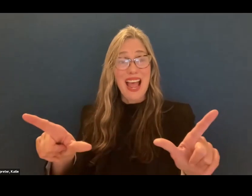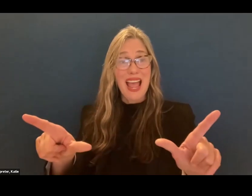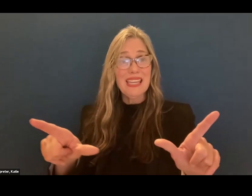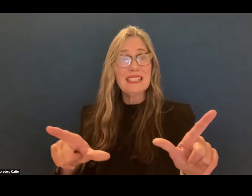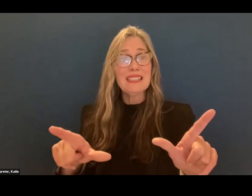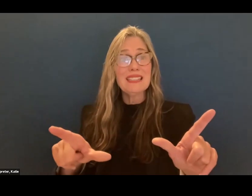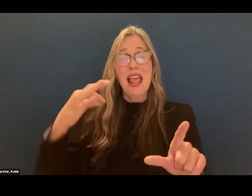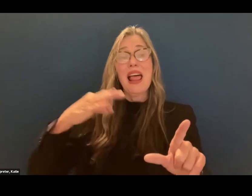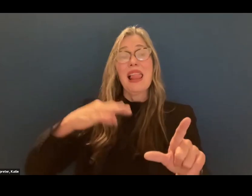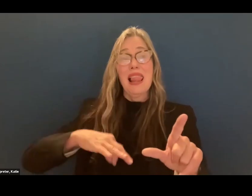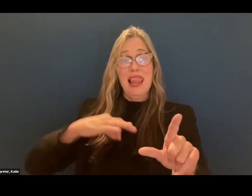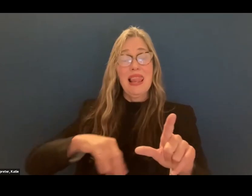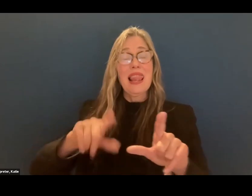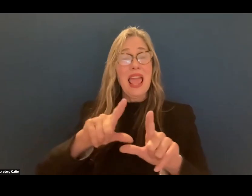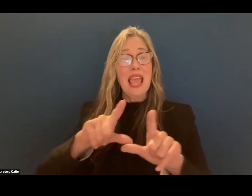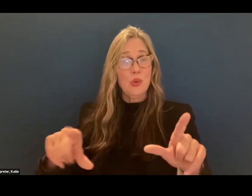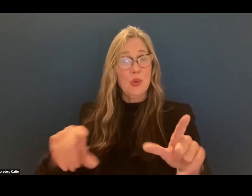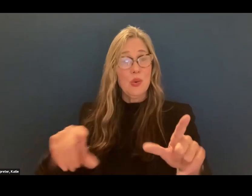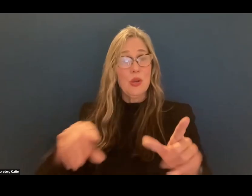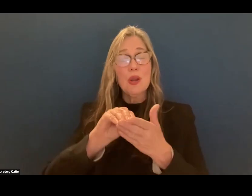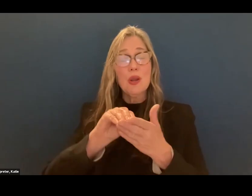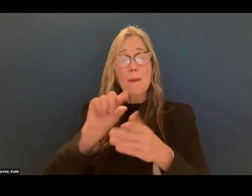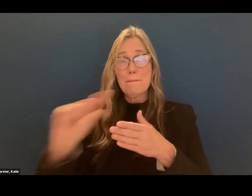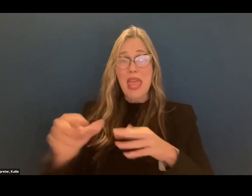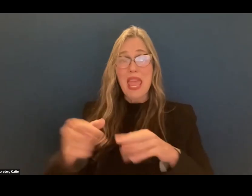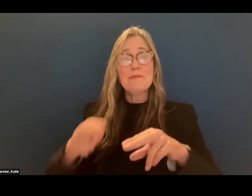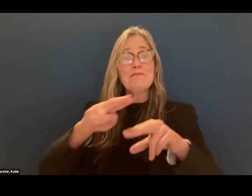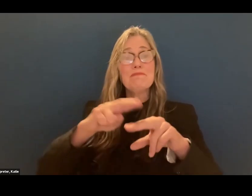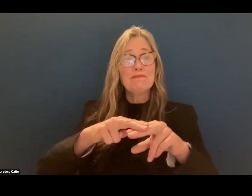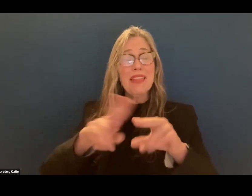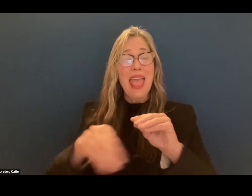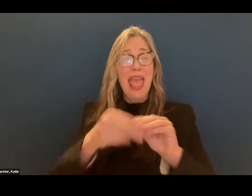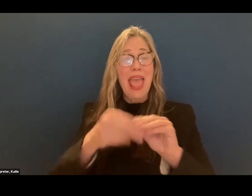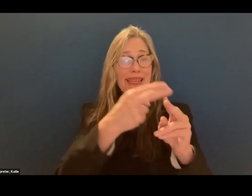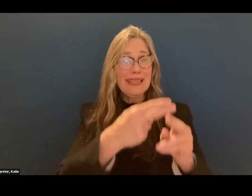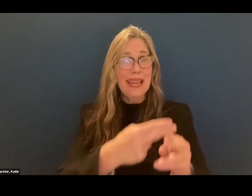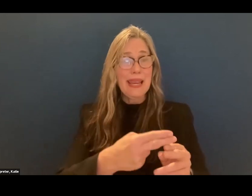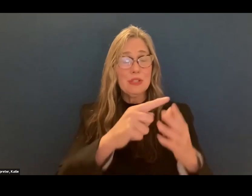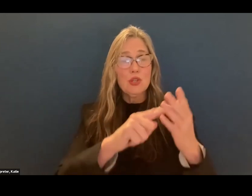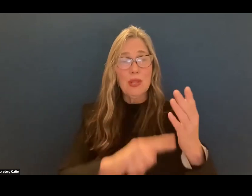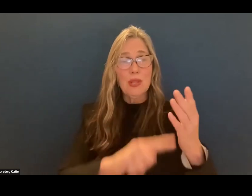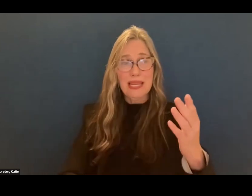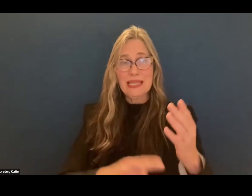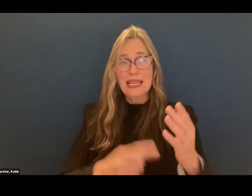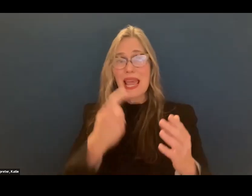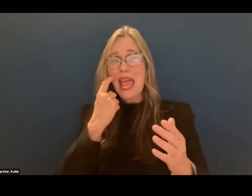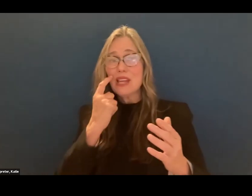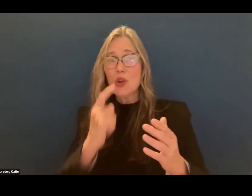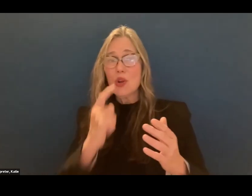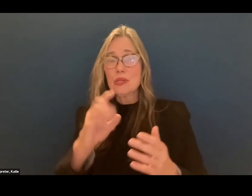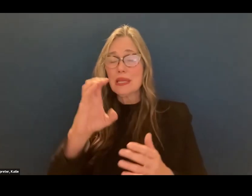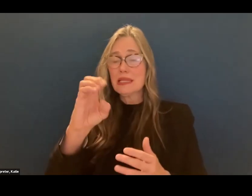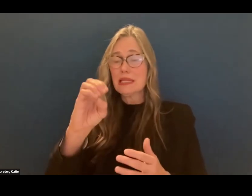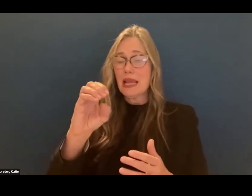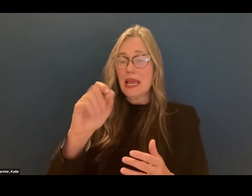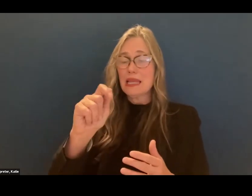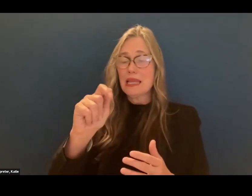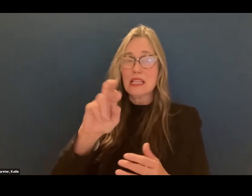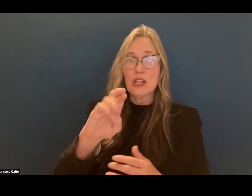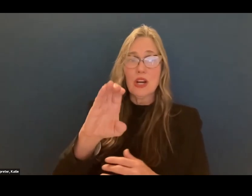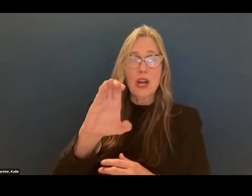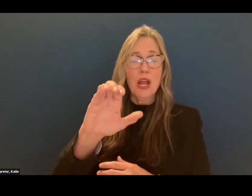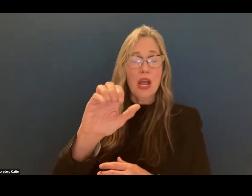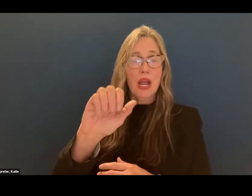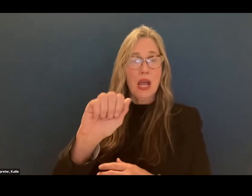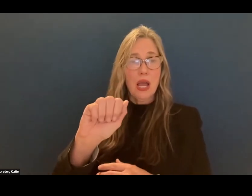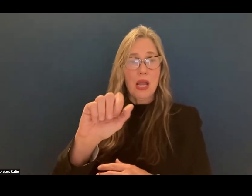being added to the list. I also wanted to call out Cesar Cadillo